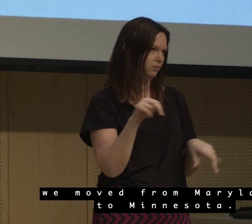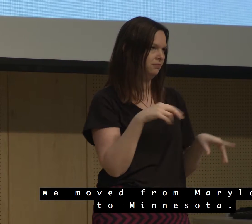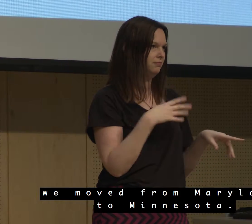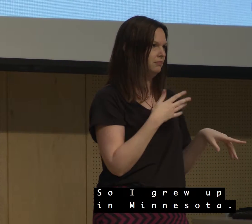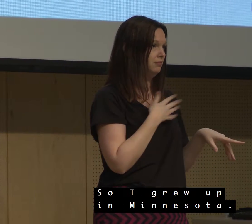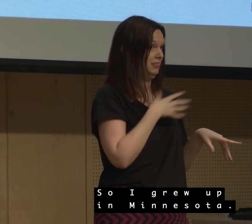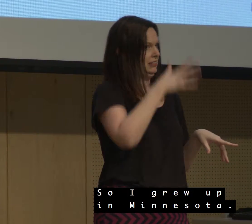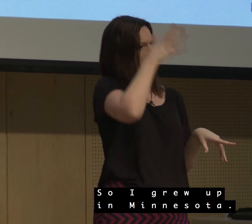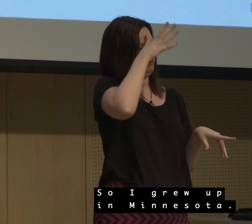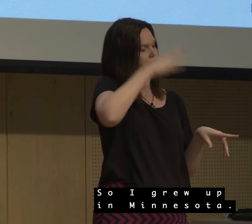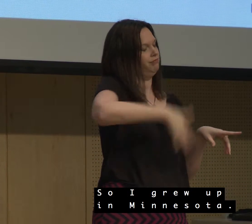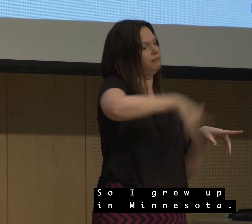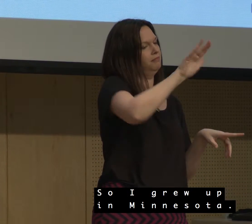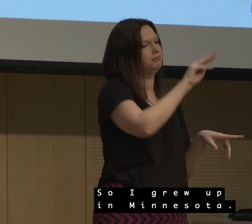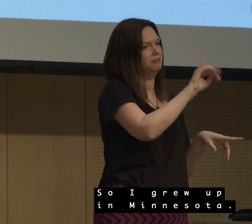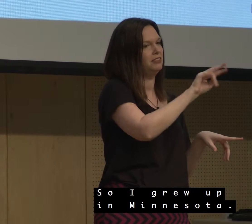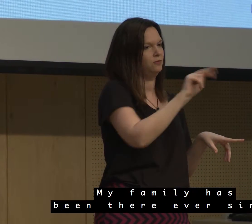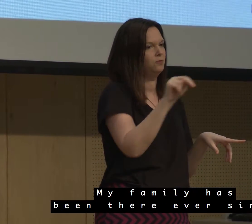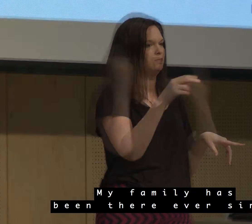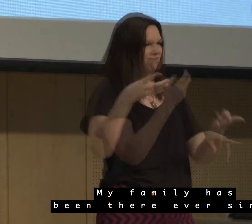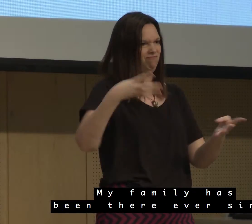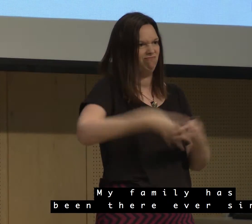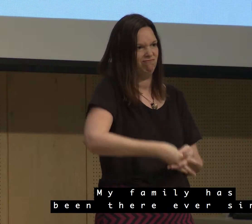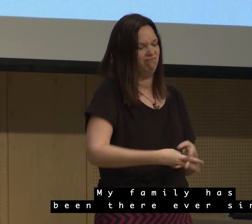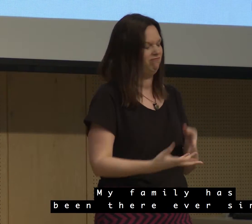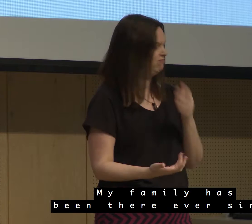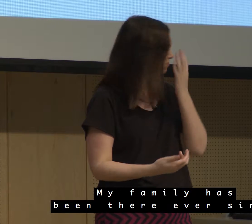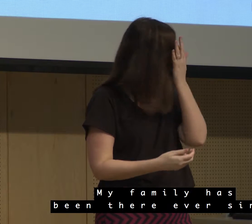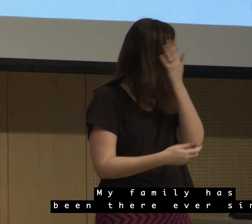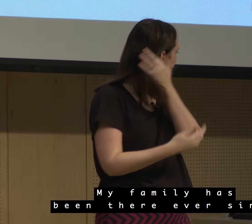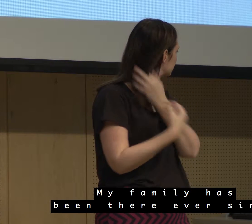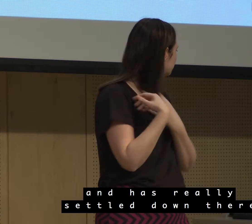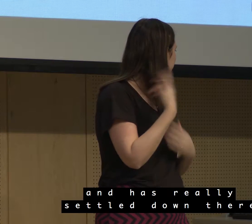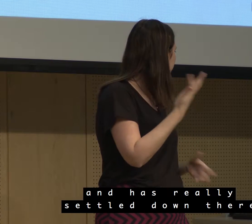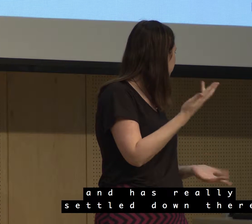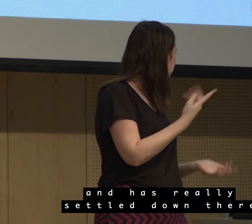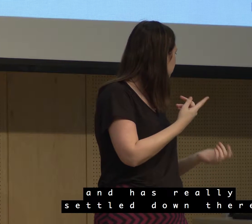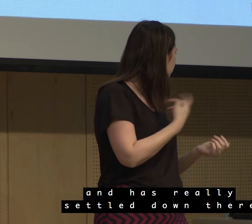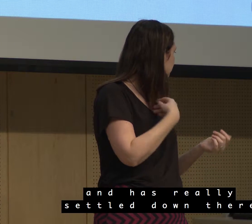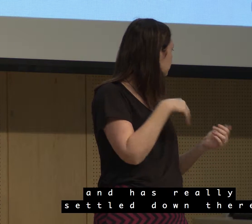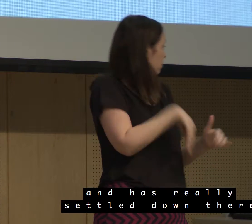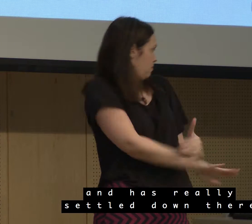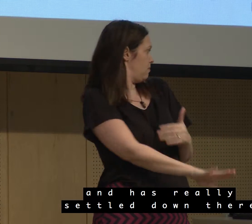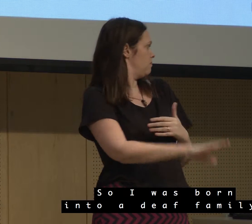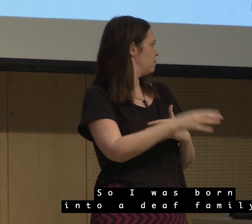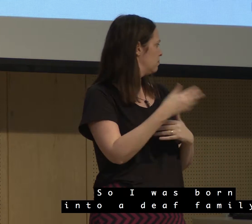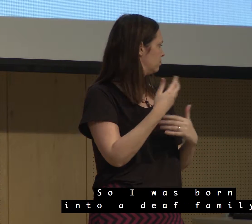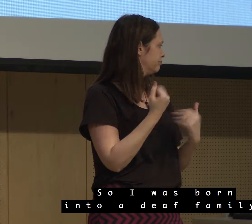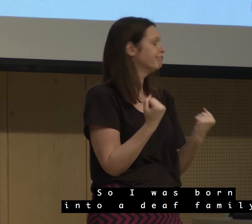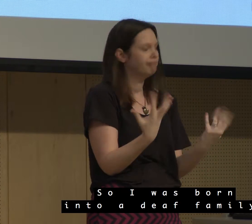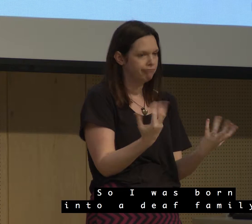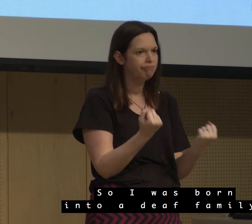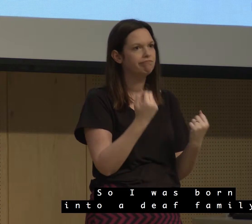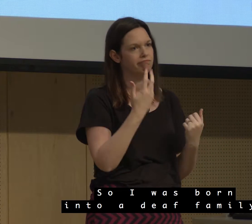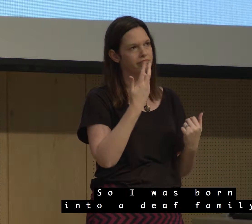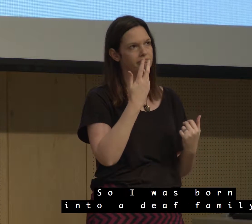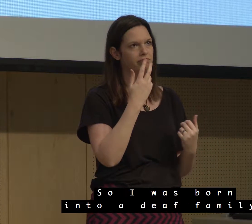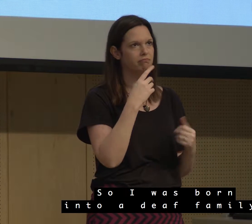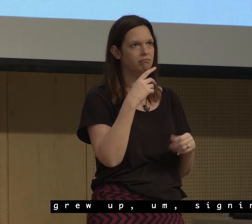to Minnesota. So I grew up in Minnesota. My family has been there ever since and has really settled down there. So I was born into a deaf family, grew